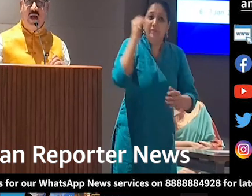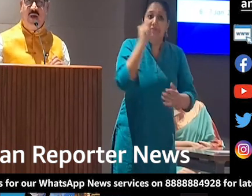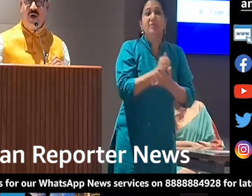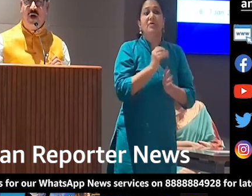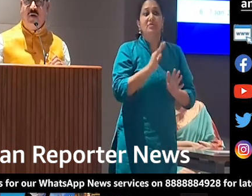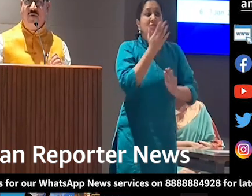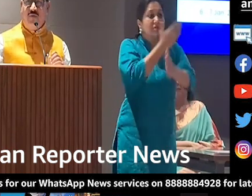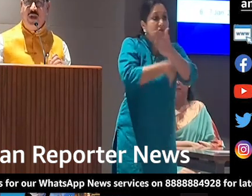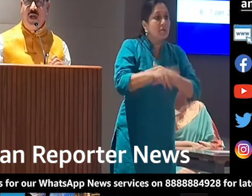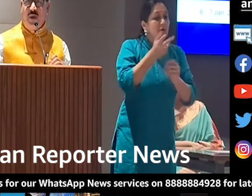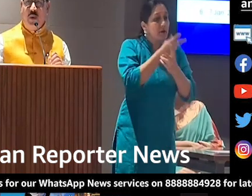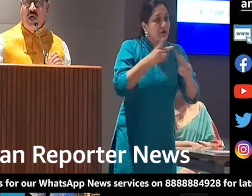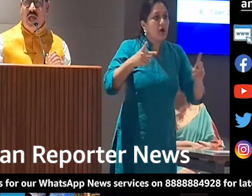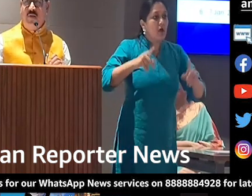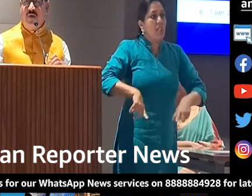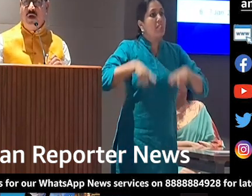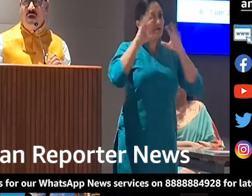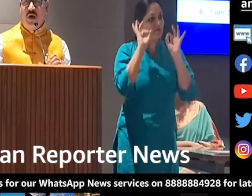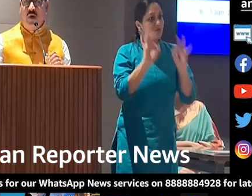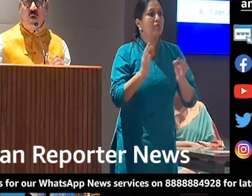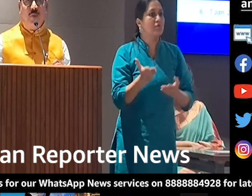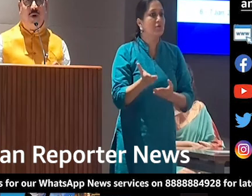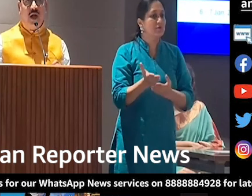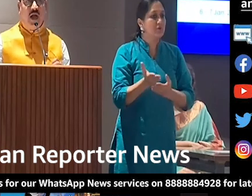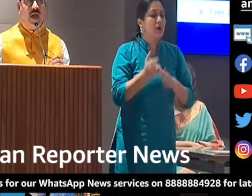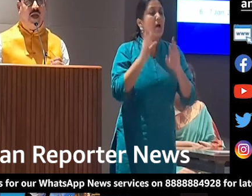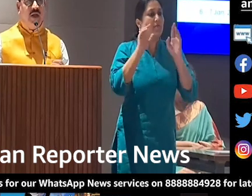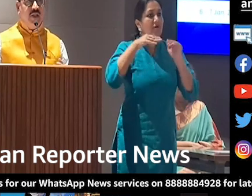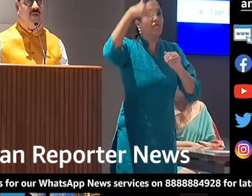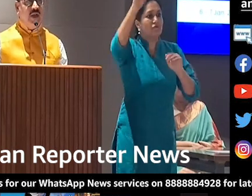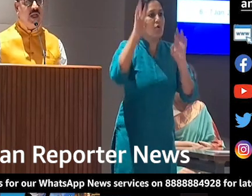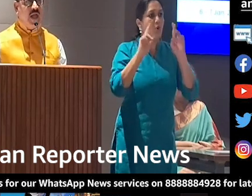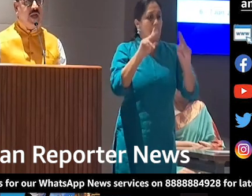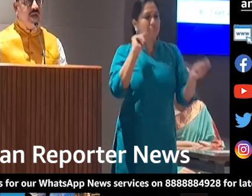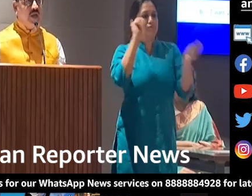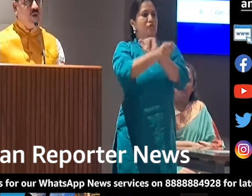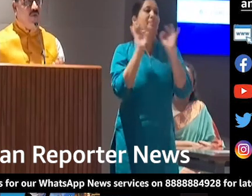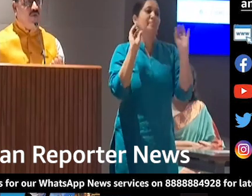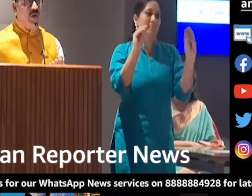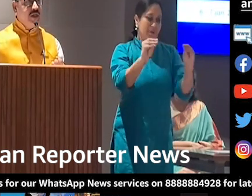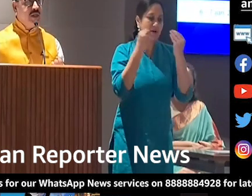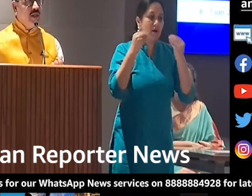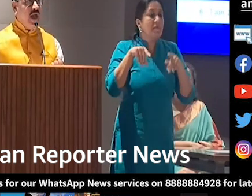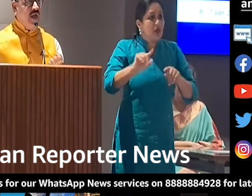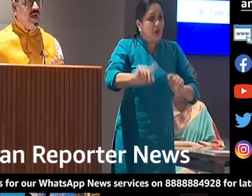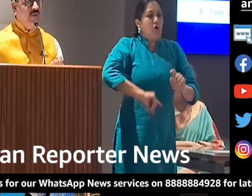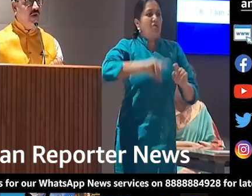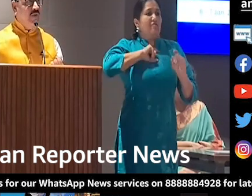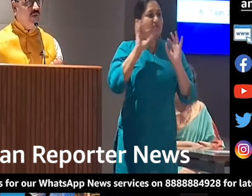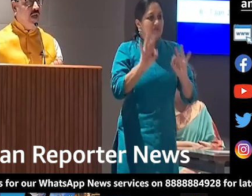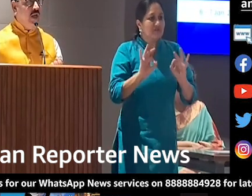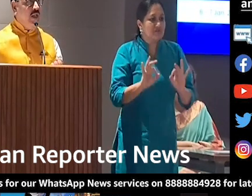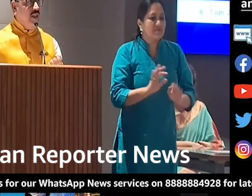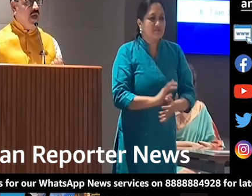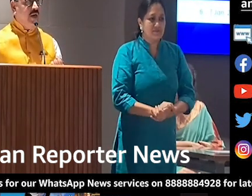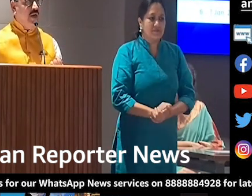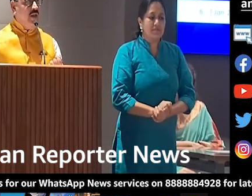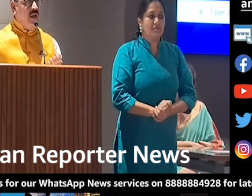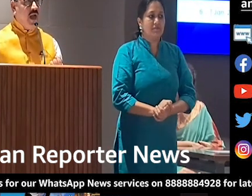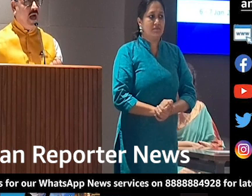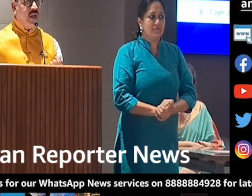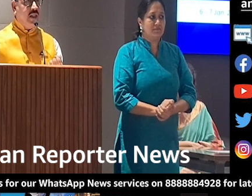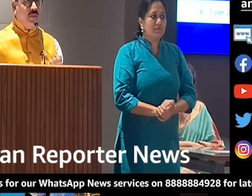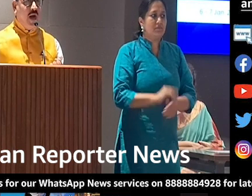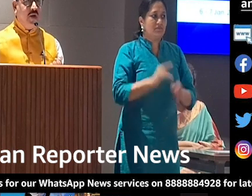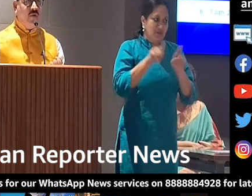will have a very good life, a hope, and they will get the confidence, and they will feel that